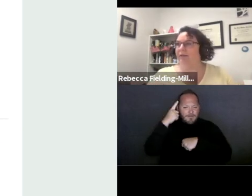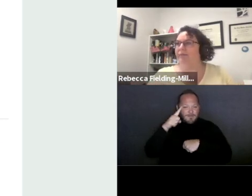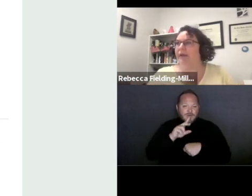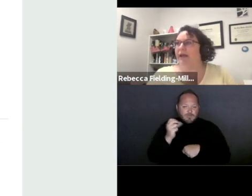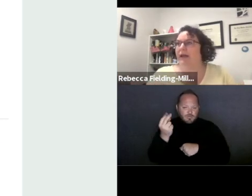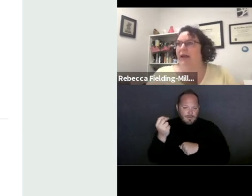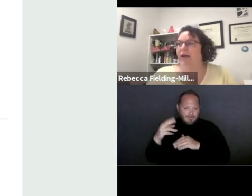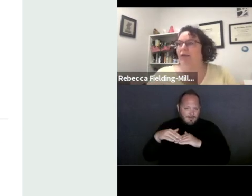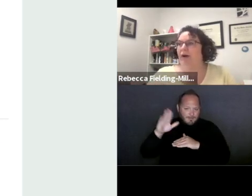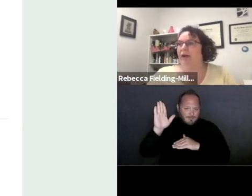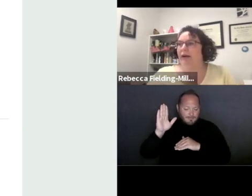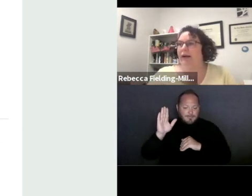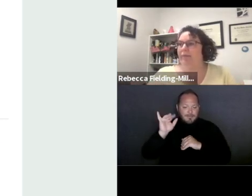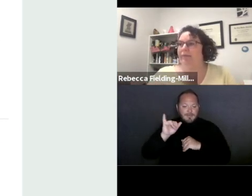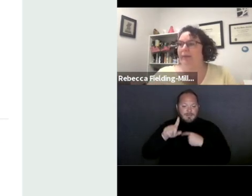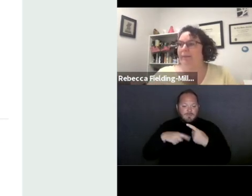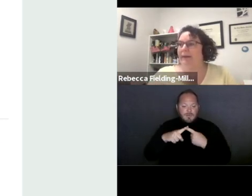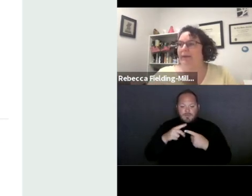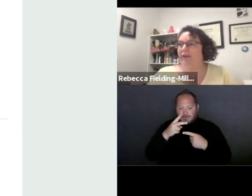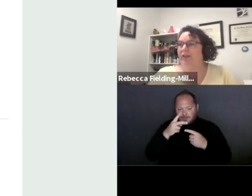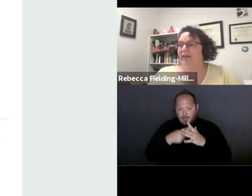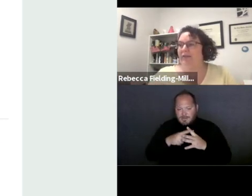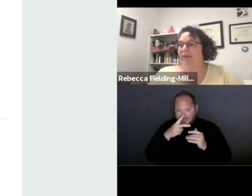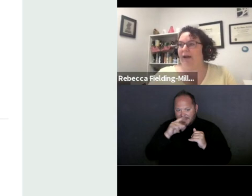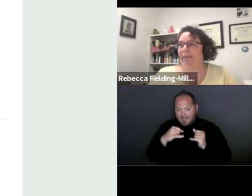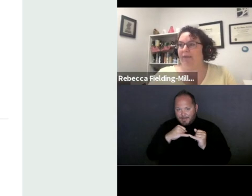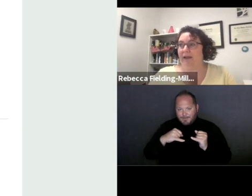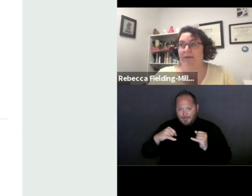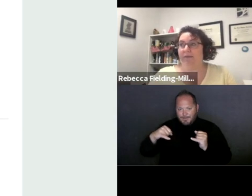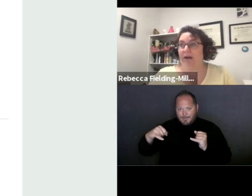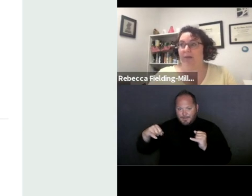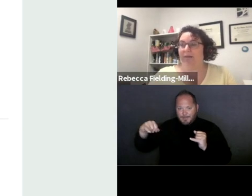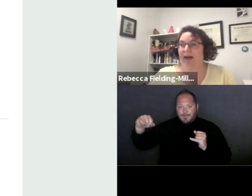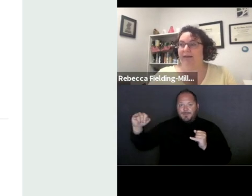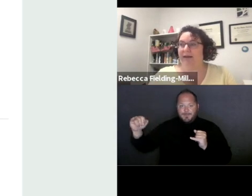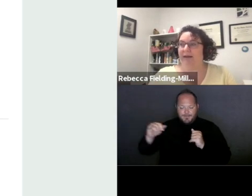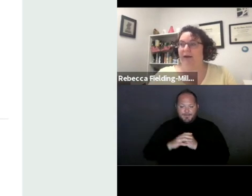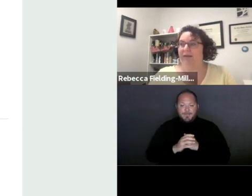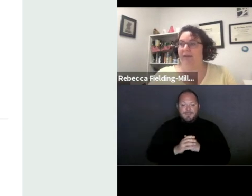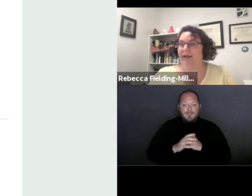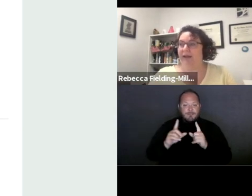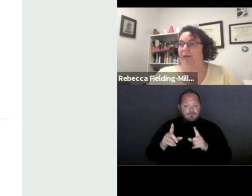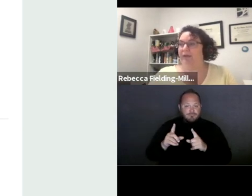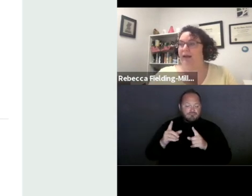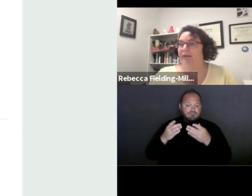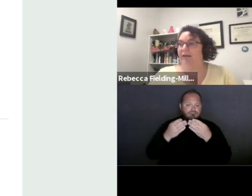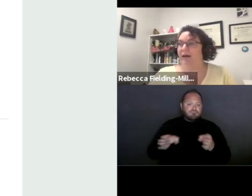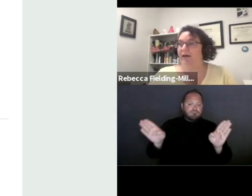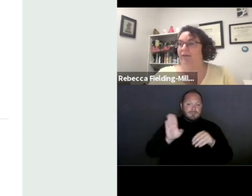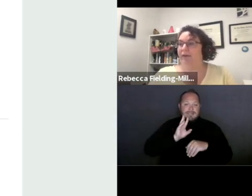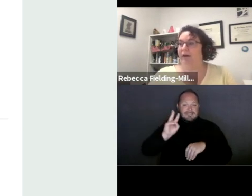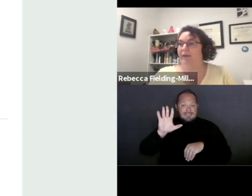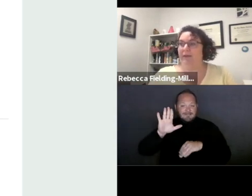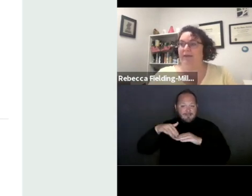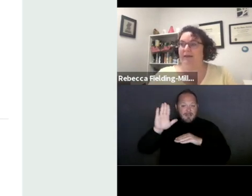to climb. And overall, people age 65 and up tend to be very well vaccinated. About 70%